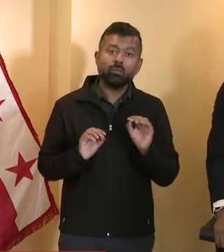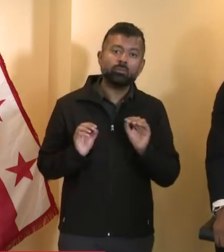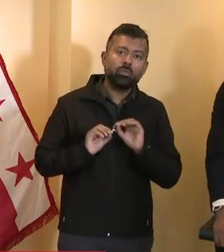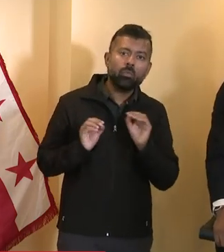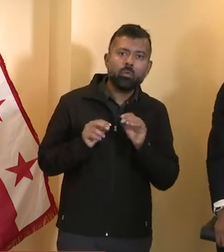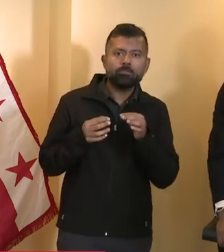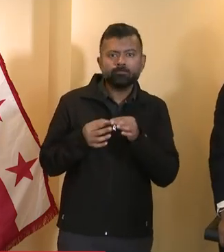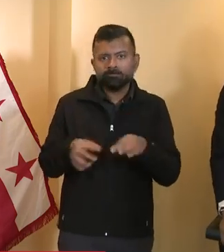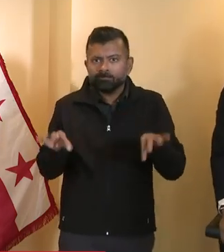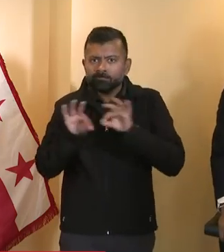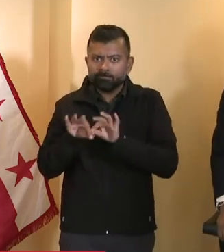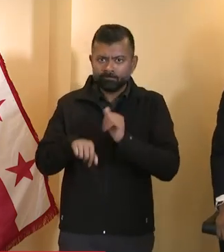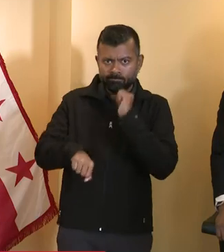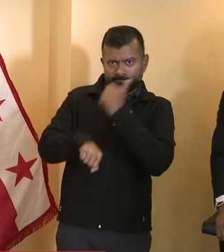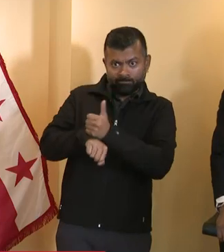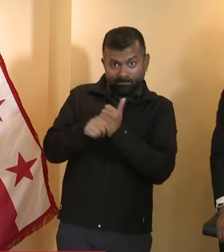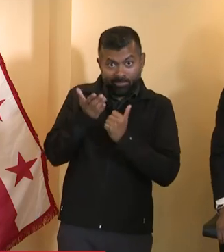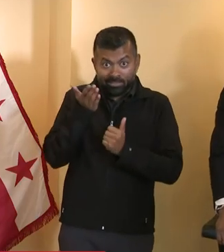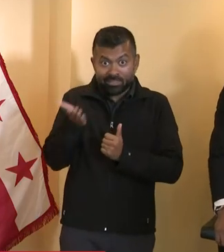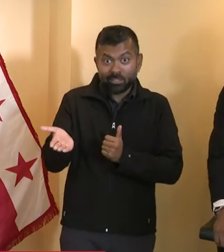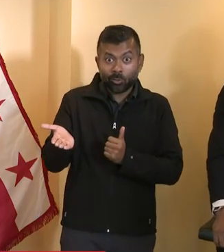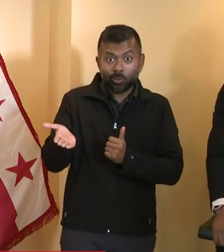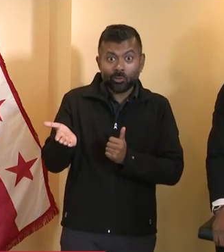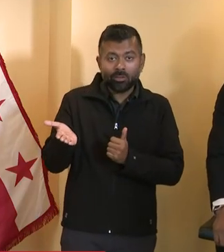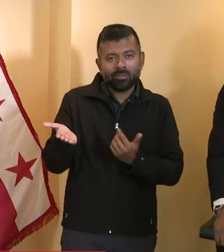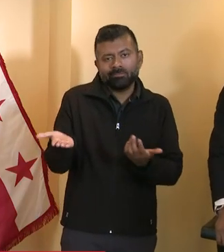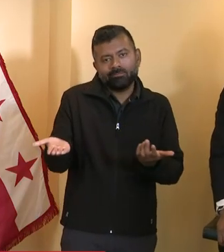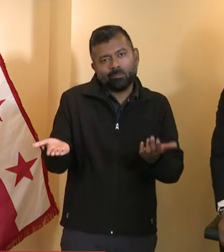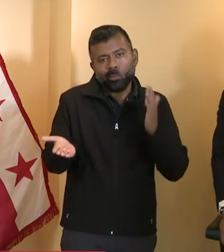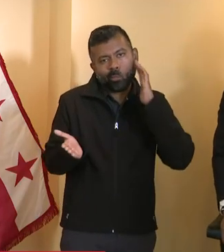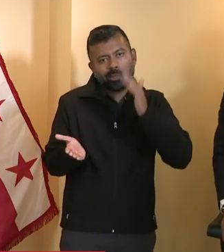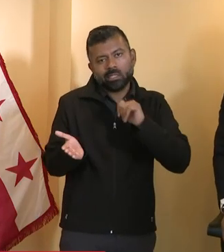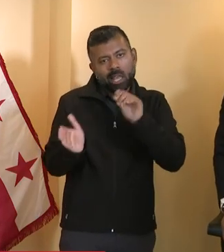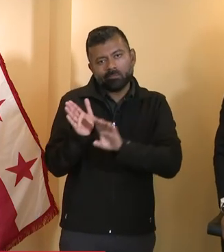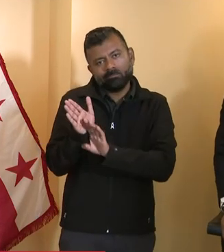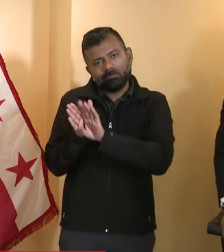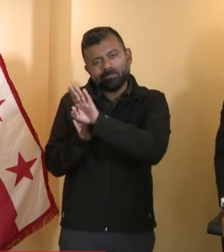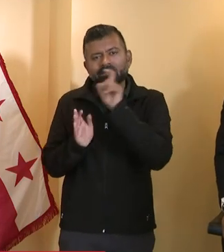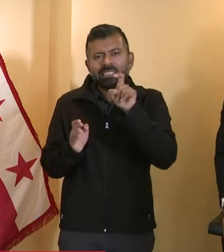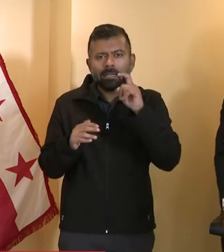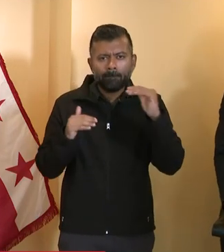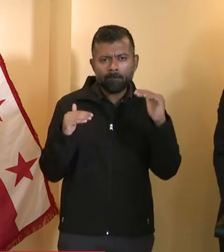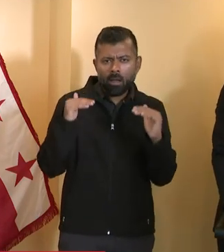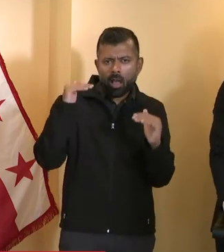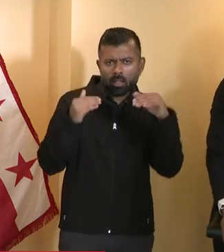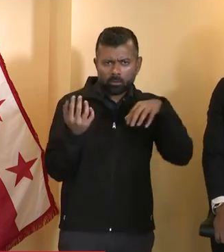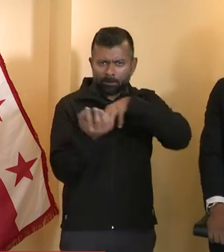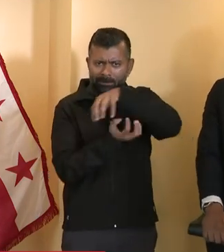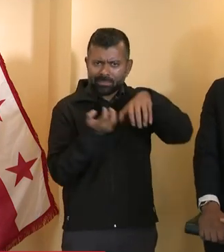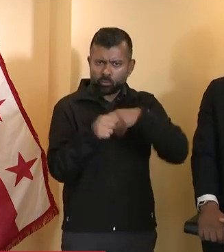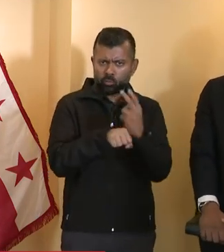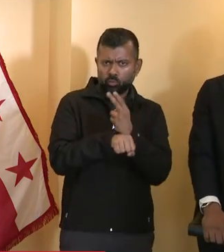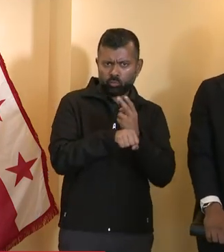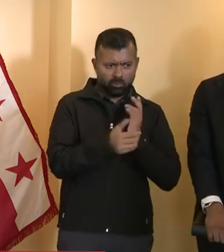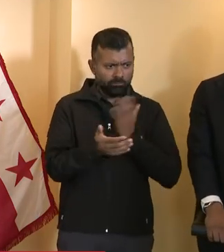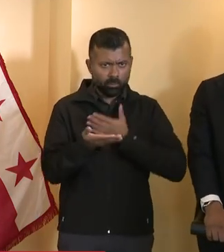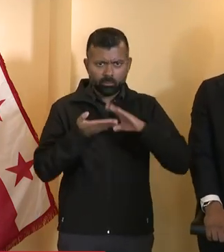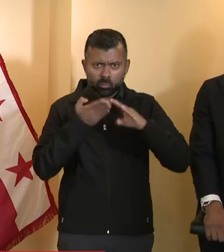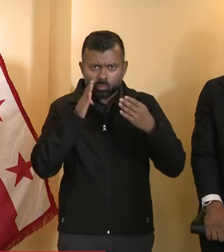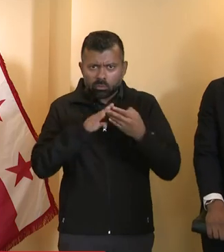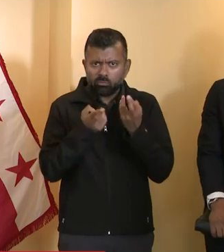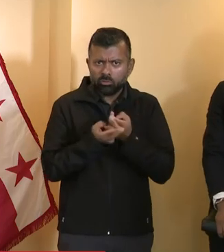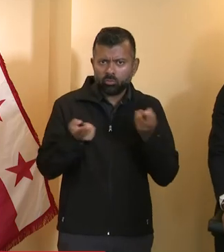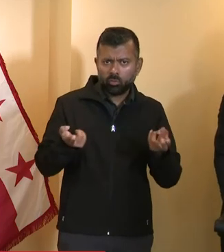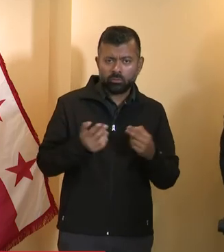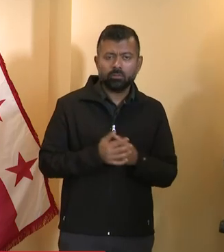there. So you have to have that mix of uses. At this point, the types of uses that have expressed